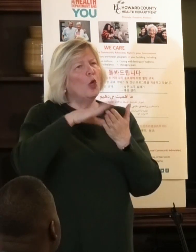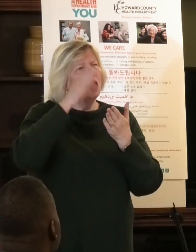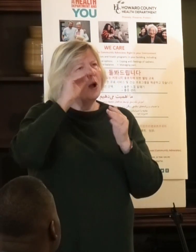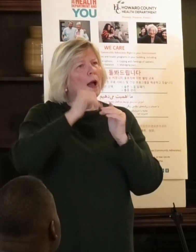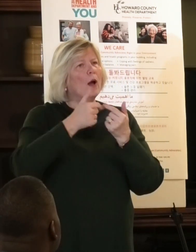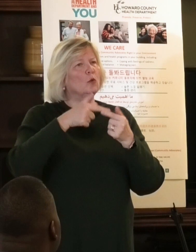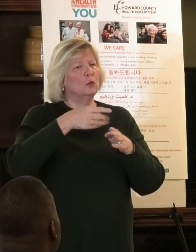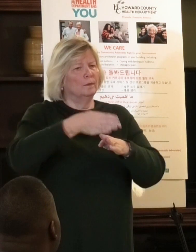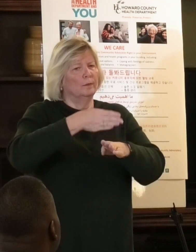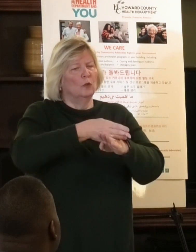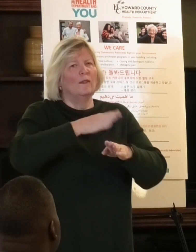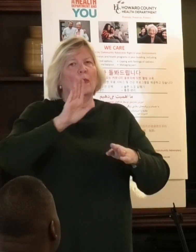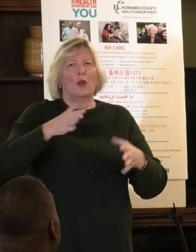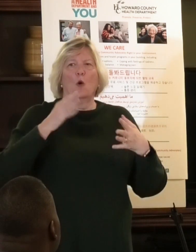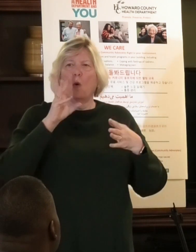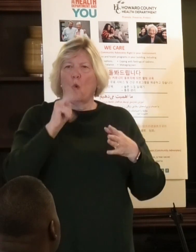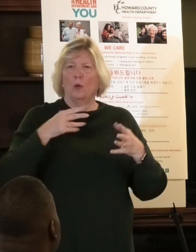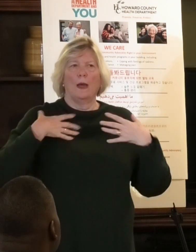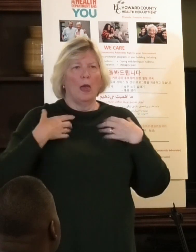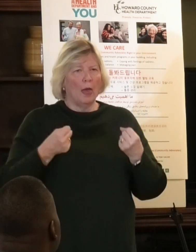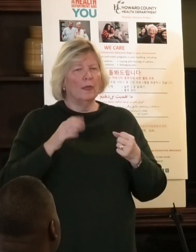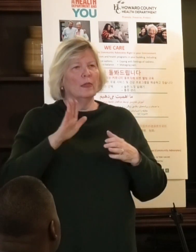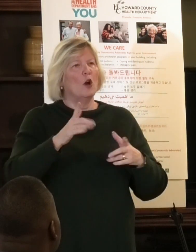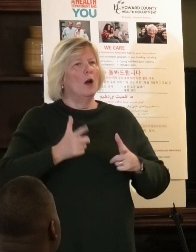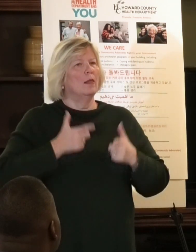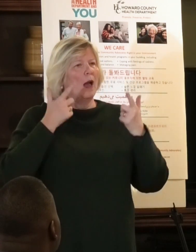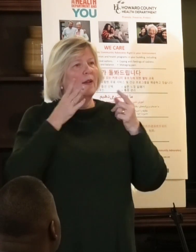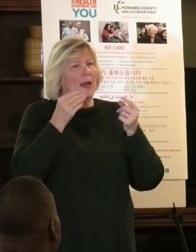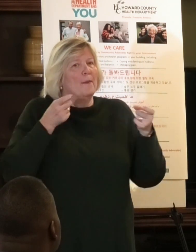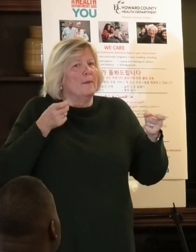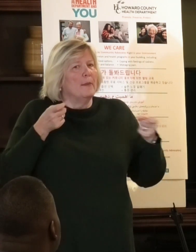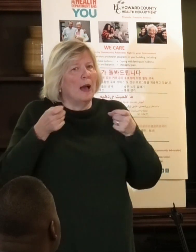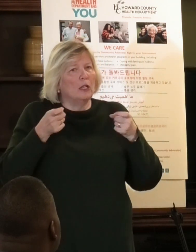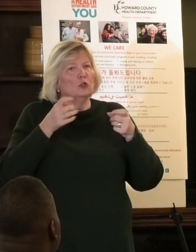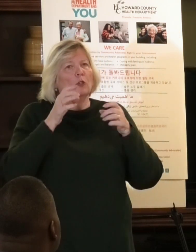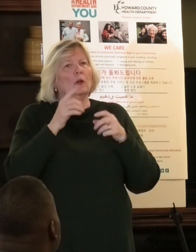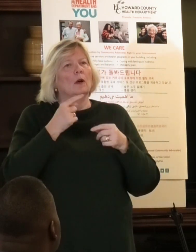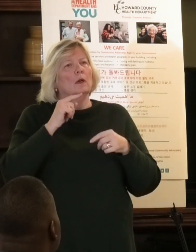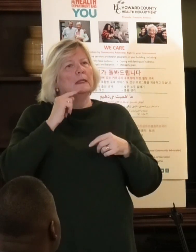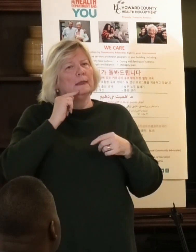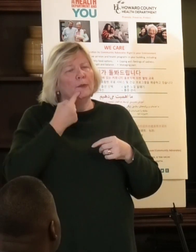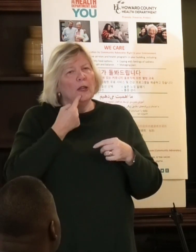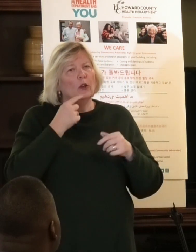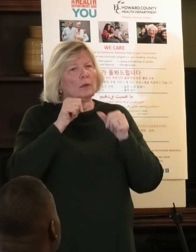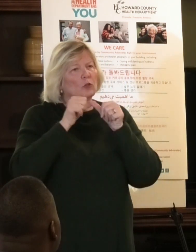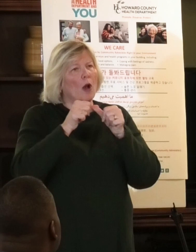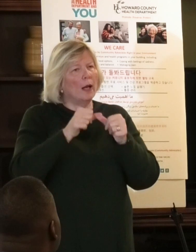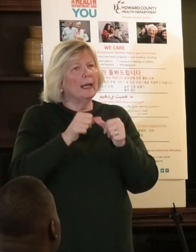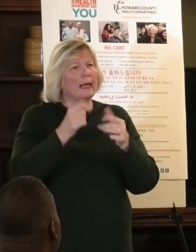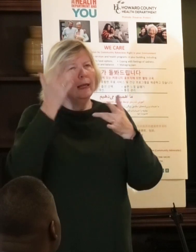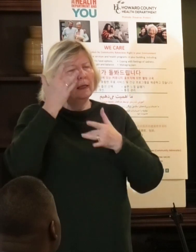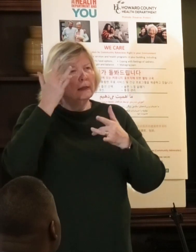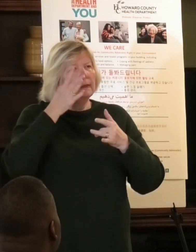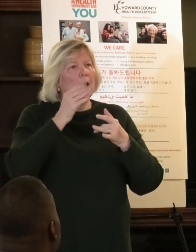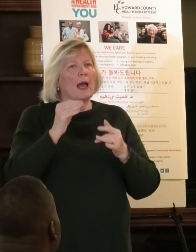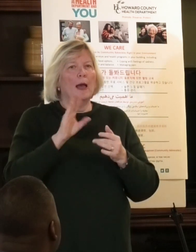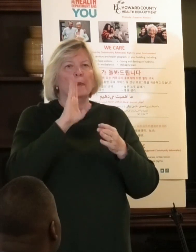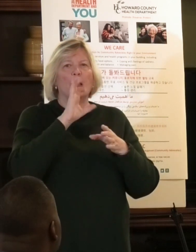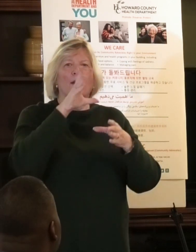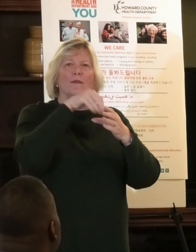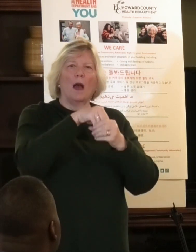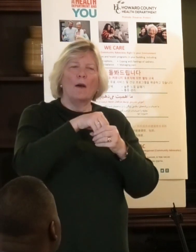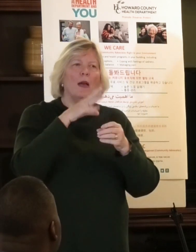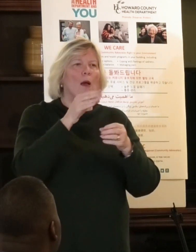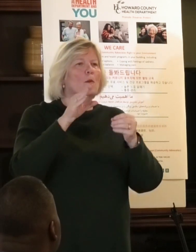better their health, better their lives, and to manage chronic illnesses, to better engage and more